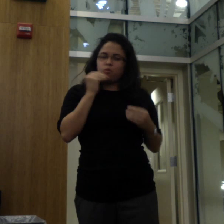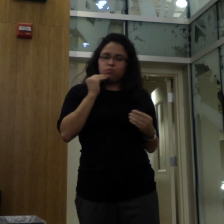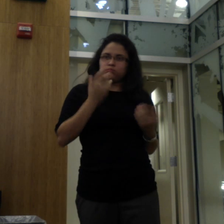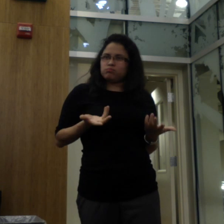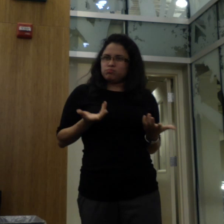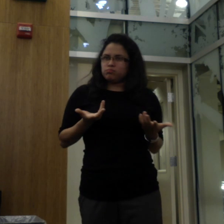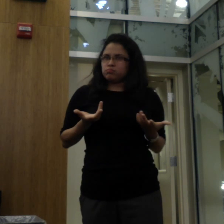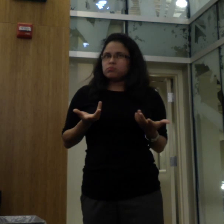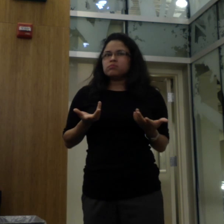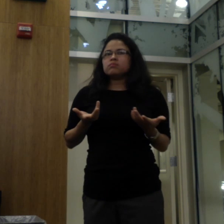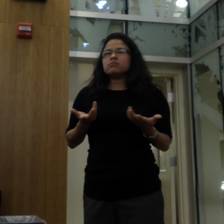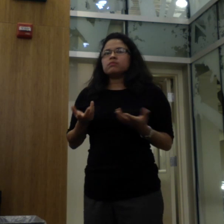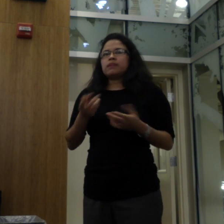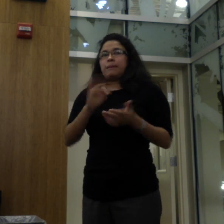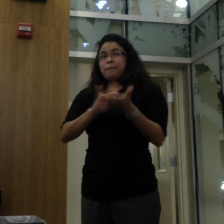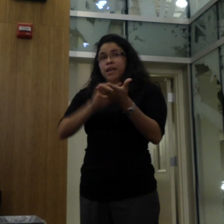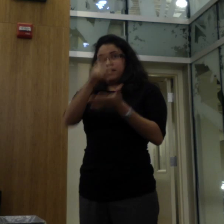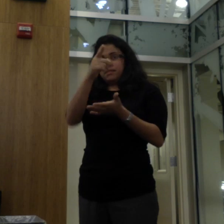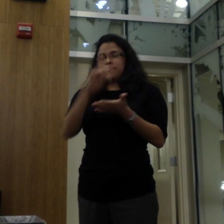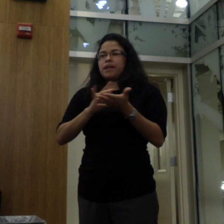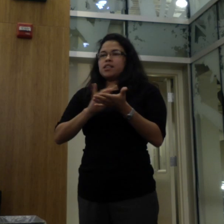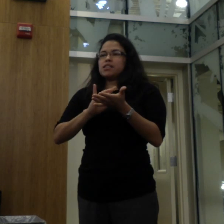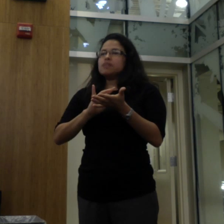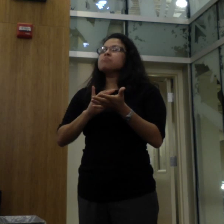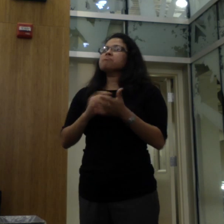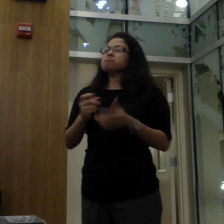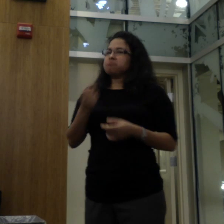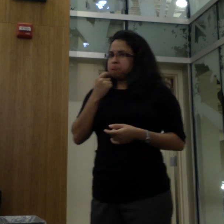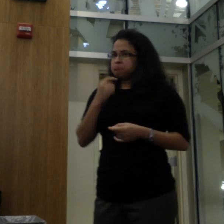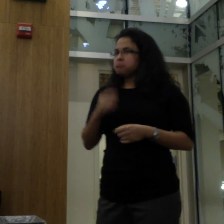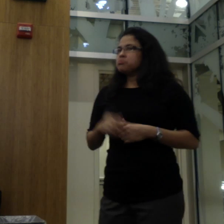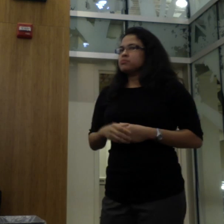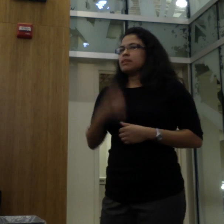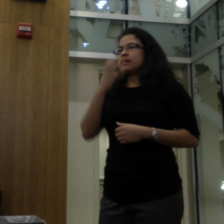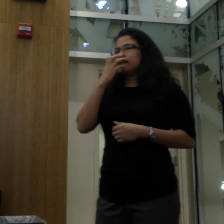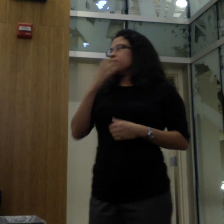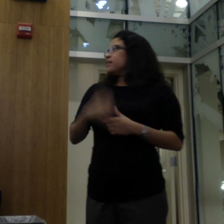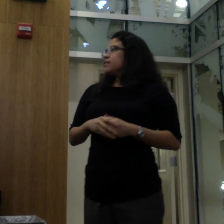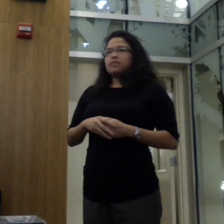Medication. Medication? Okay. So,